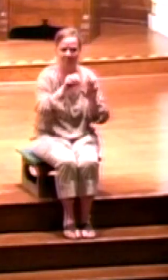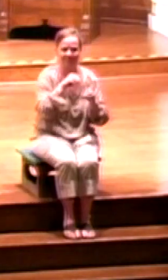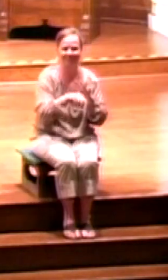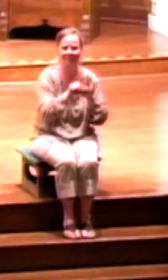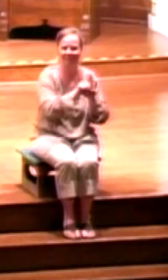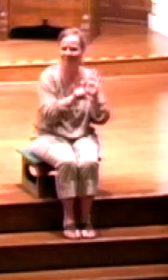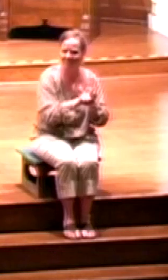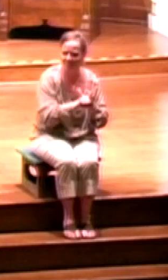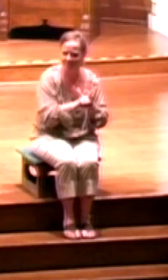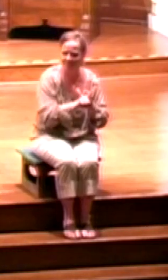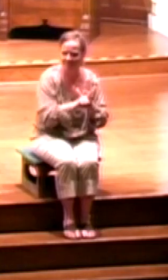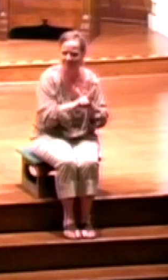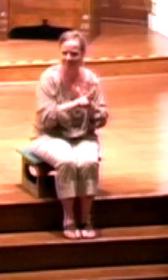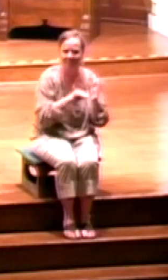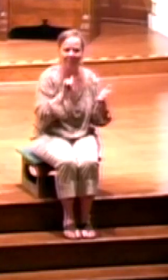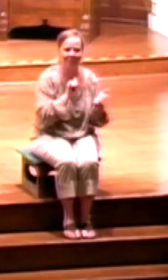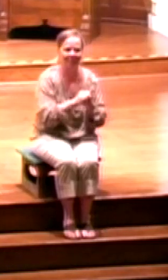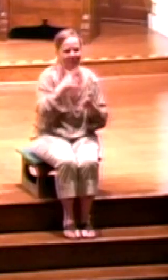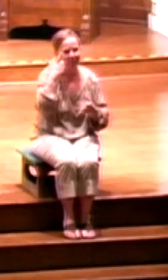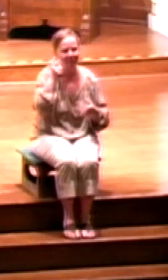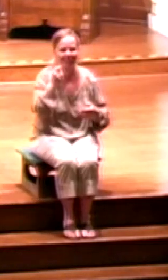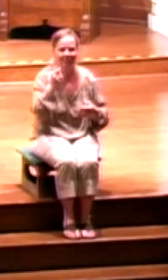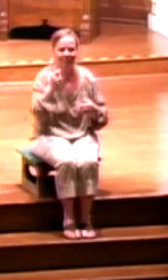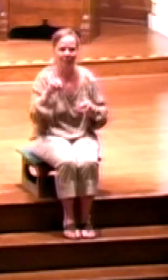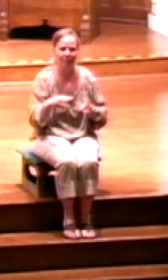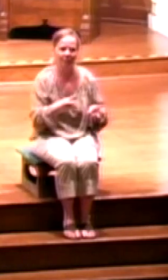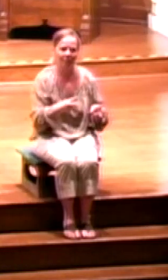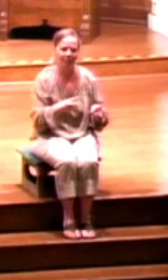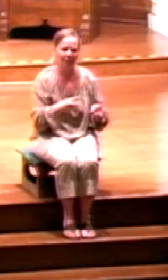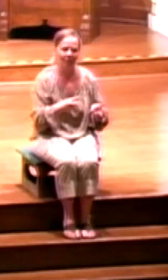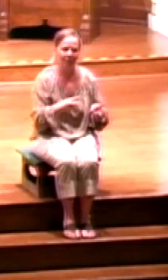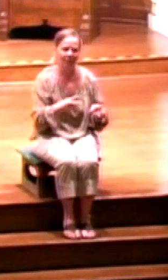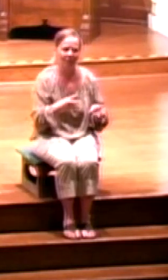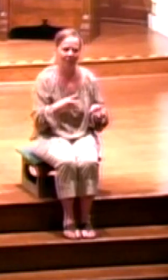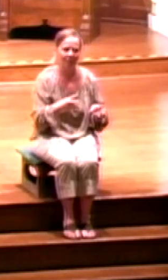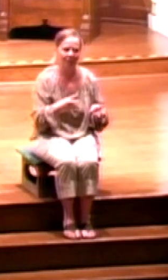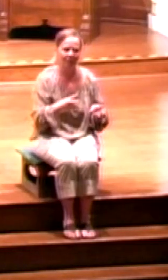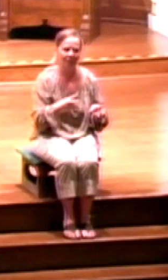but that's because of the way they treat us. Notice the